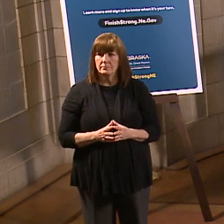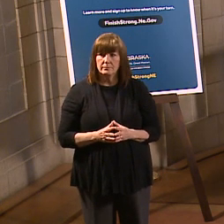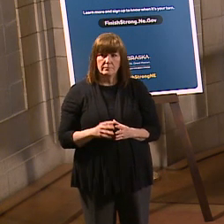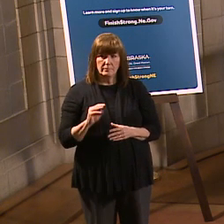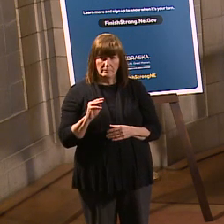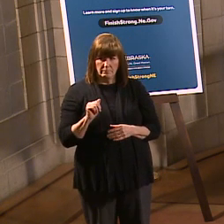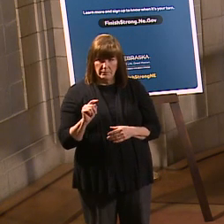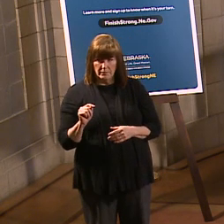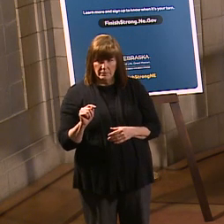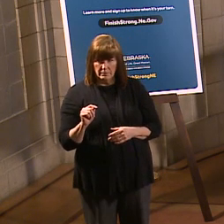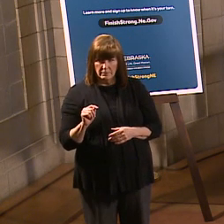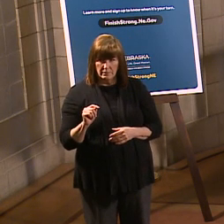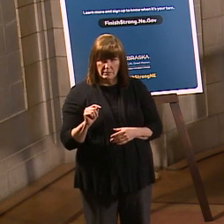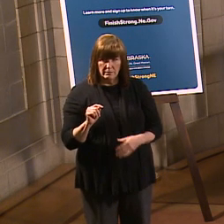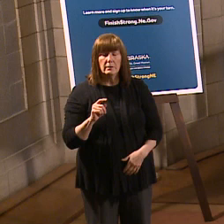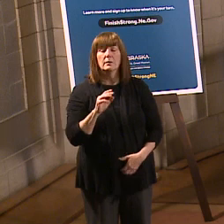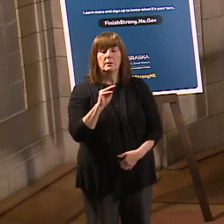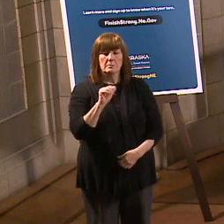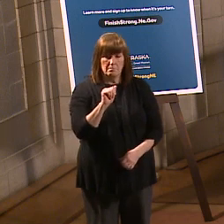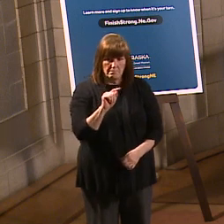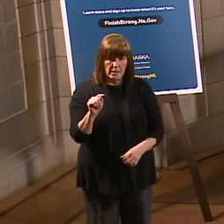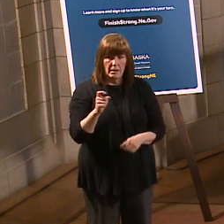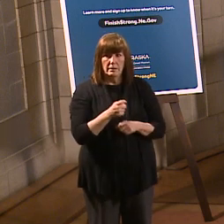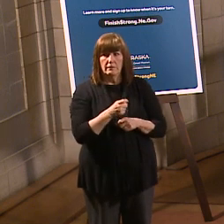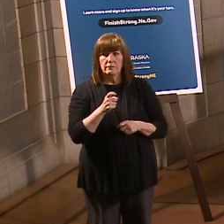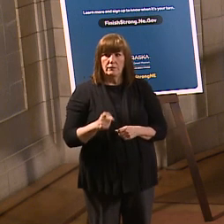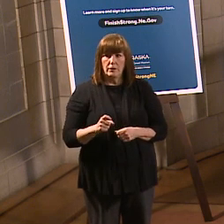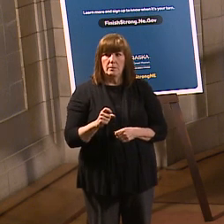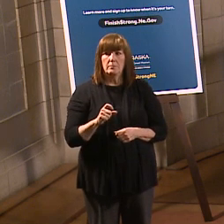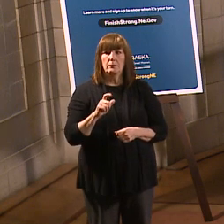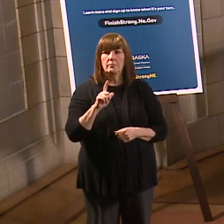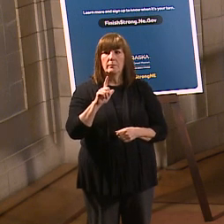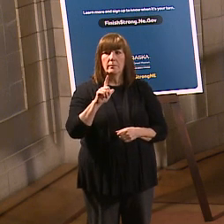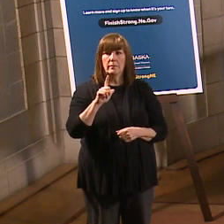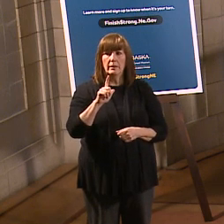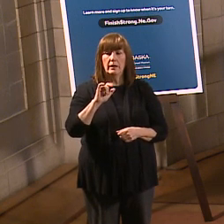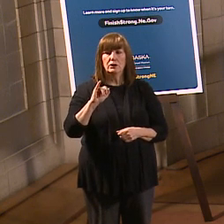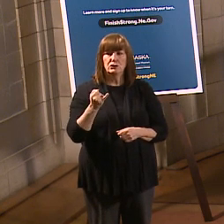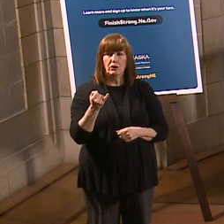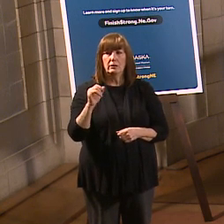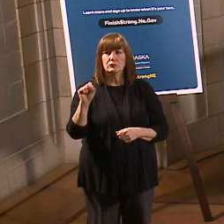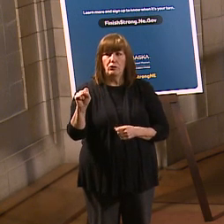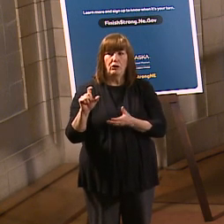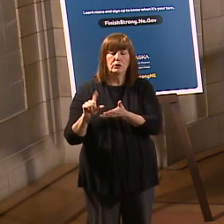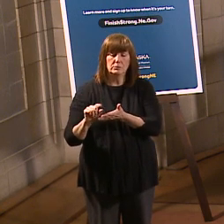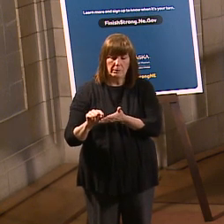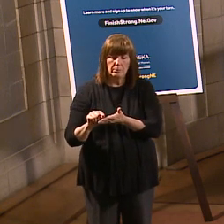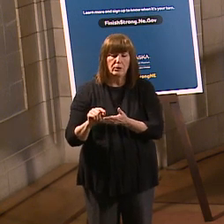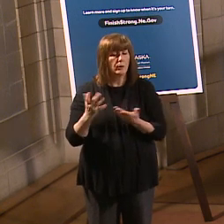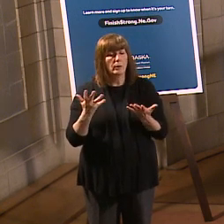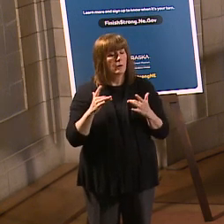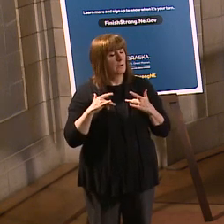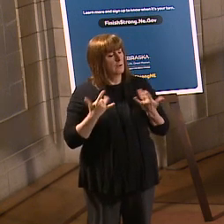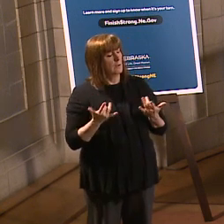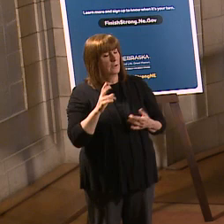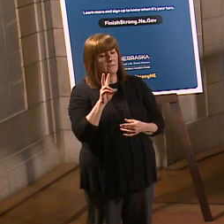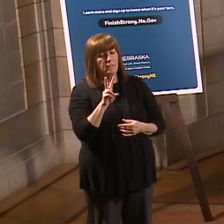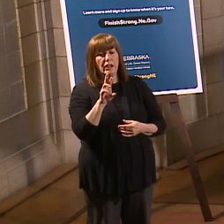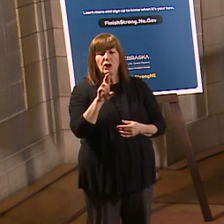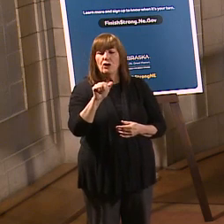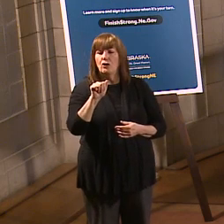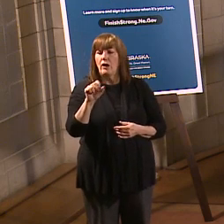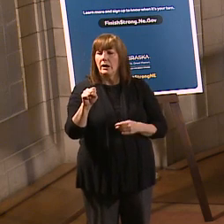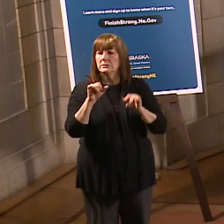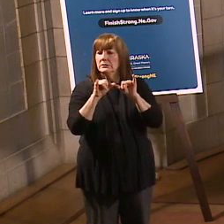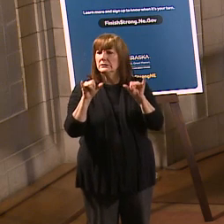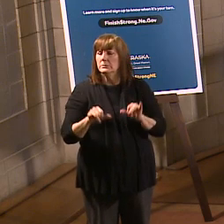sorry, Matt, who with the Journal Star? Will Olberding? Matt Olberding with the Journal Star wants to know What's the update on the VRAS system? That's